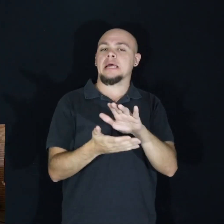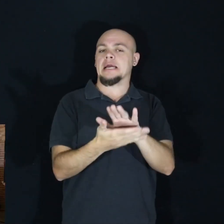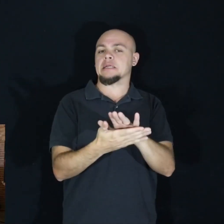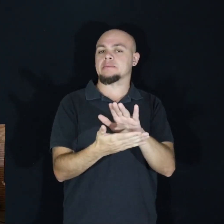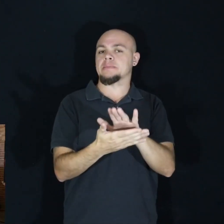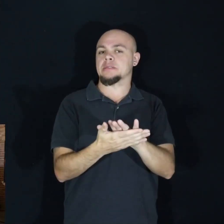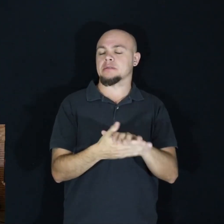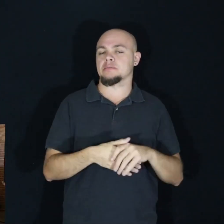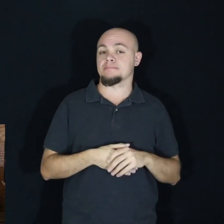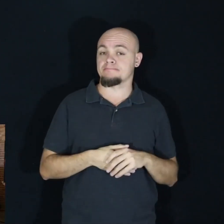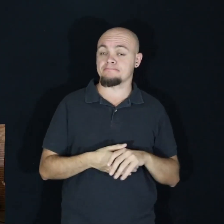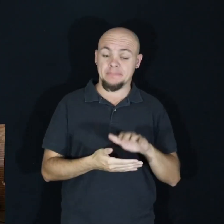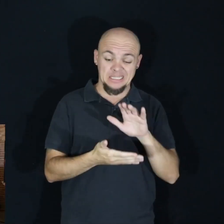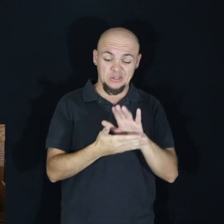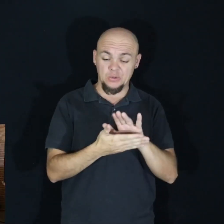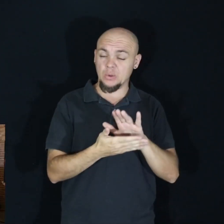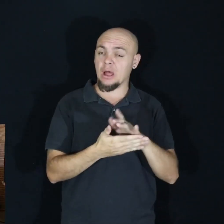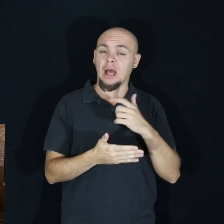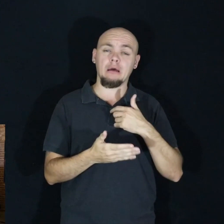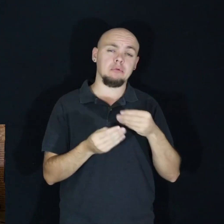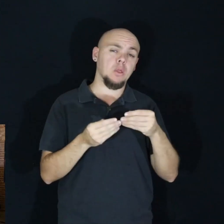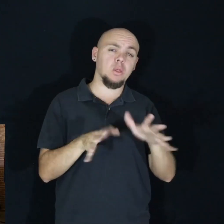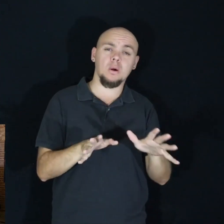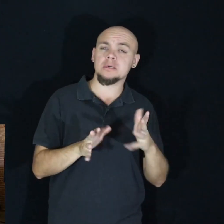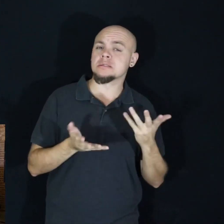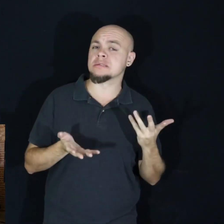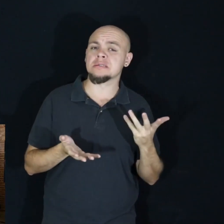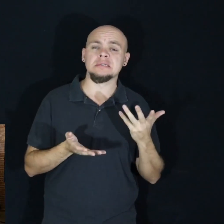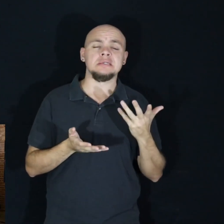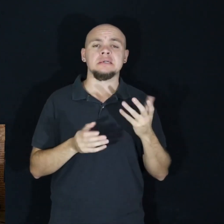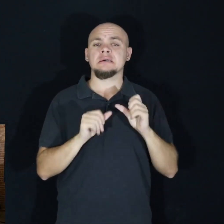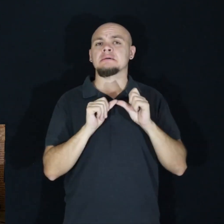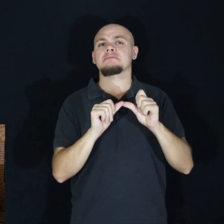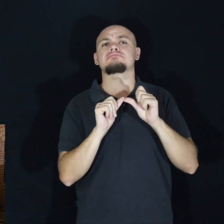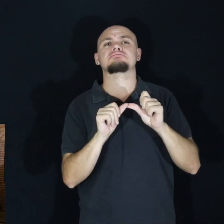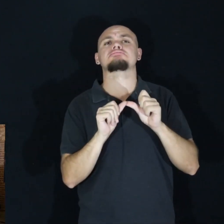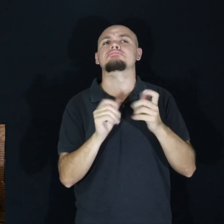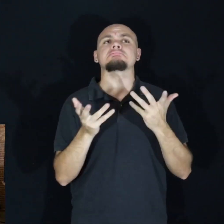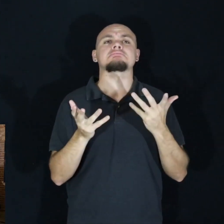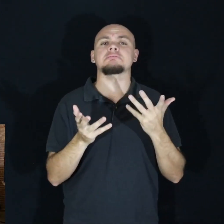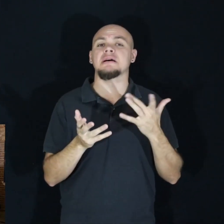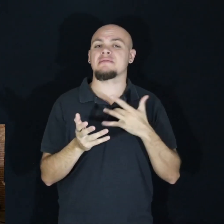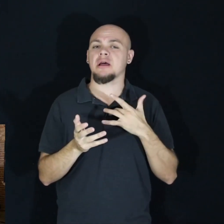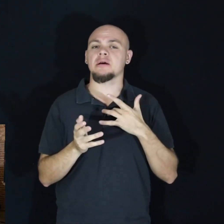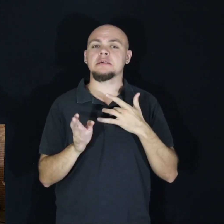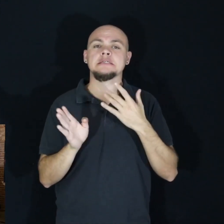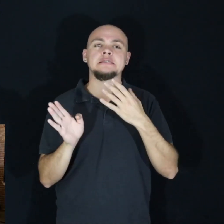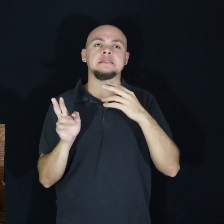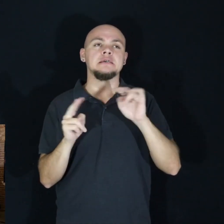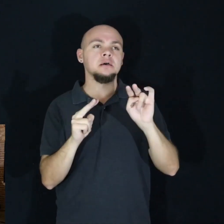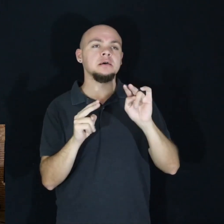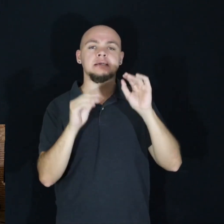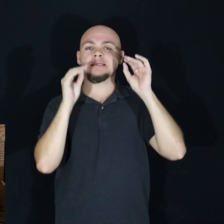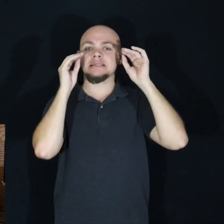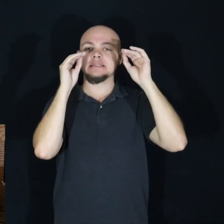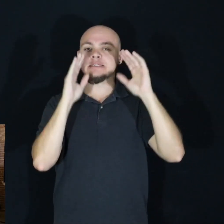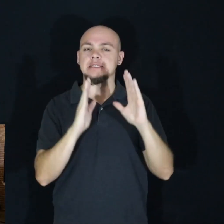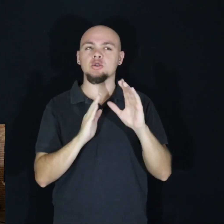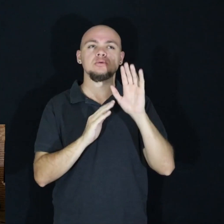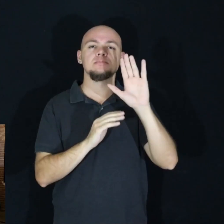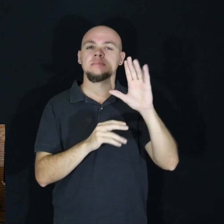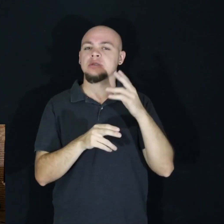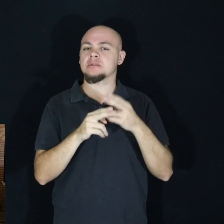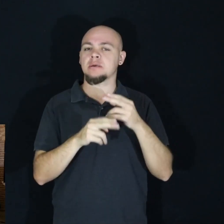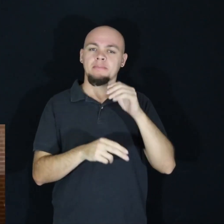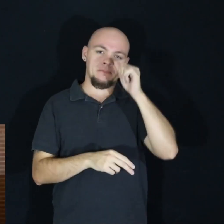I was lost in school. I felt like I wasn't getting anywhere. And with that, I turned to a teacher, a safe space. His name is